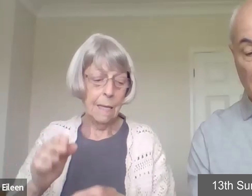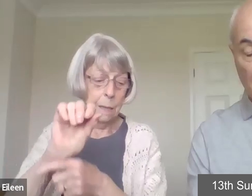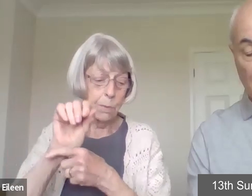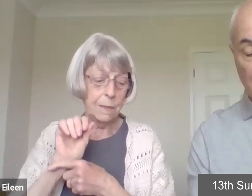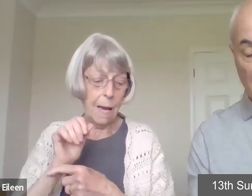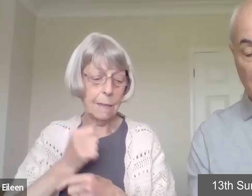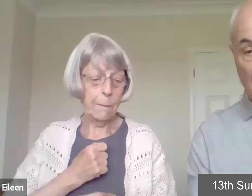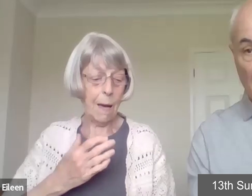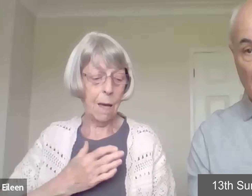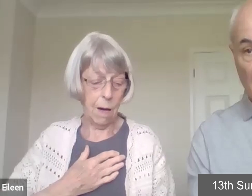he protects my heart.